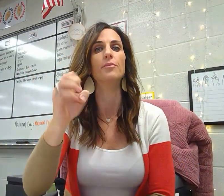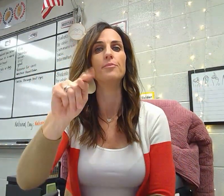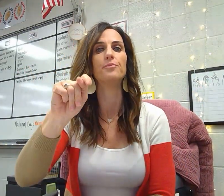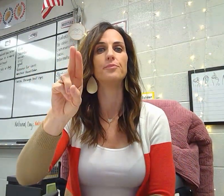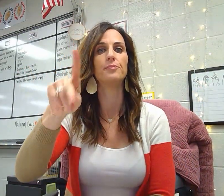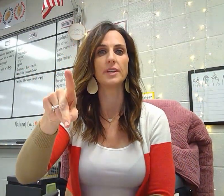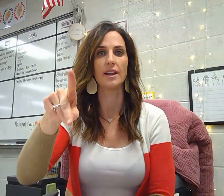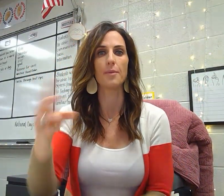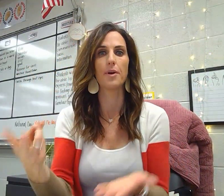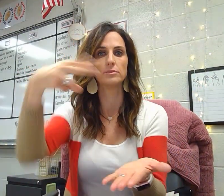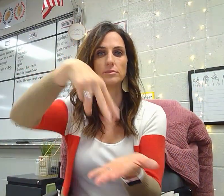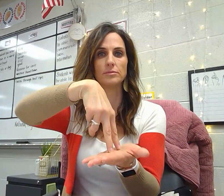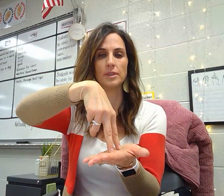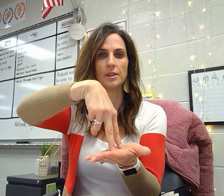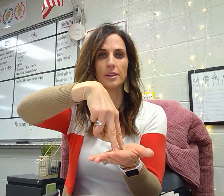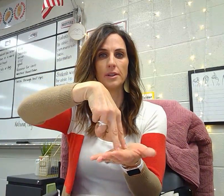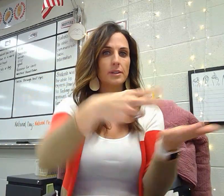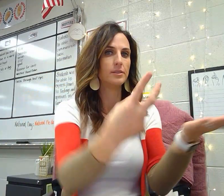sign get up.